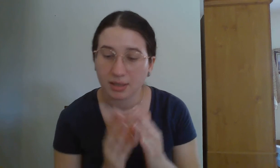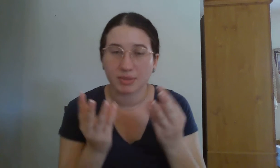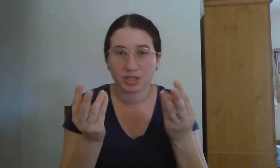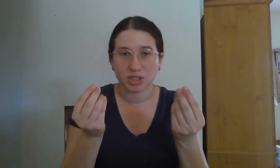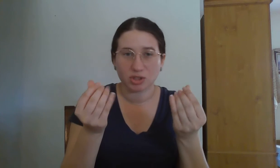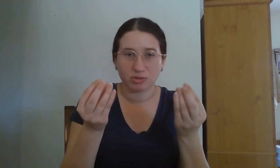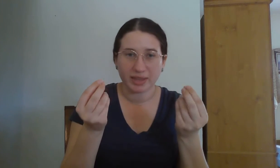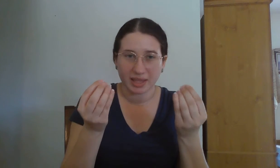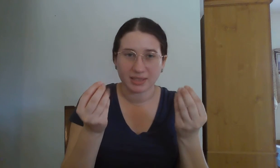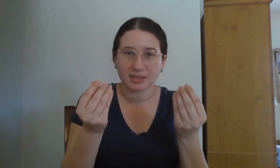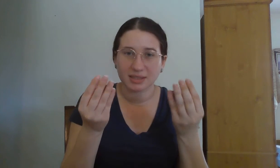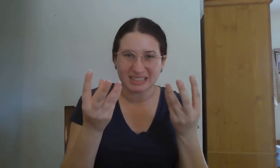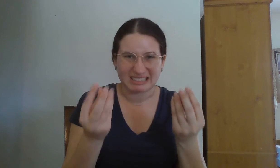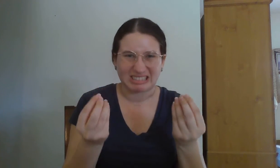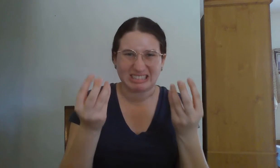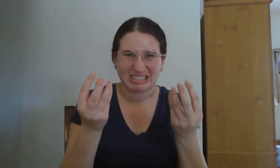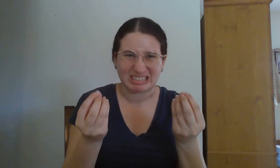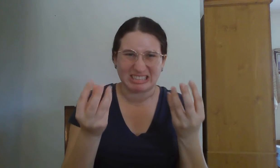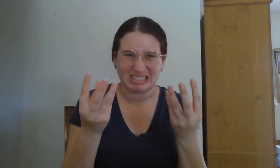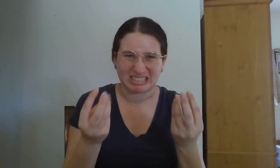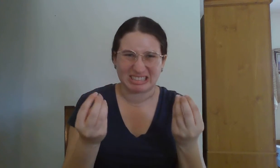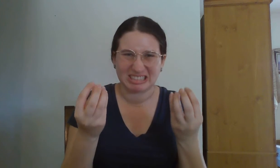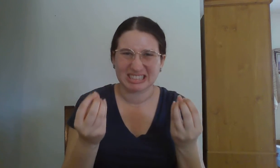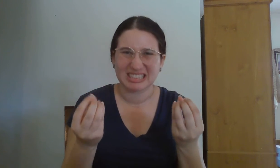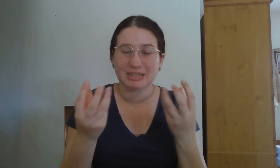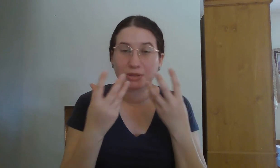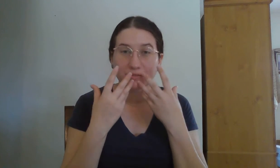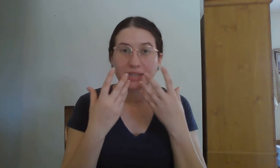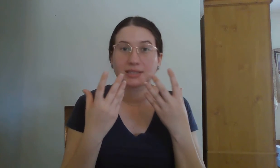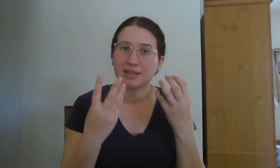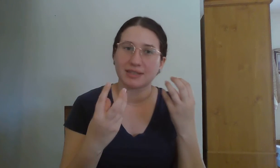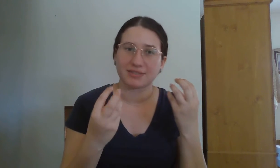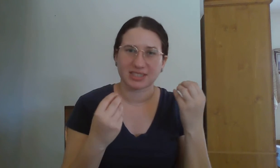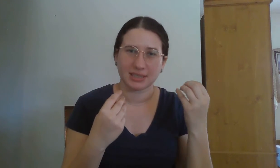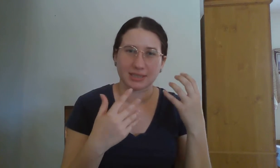but just doing this, like with the face,